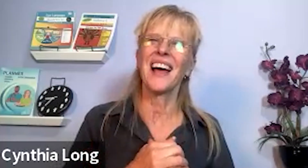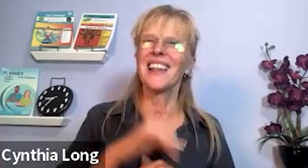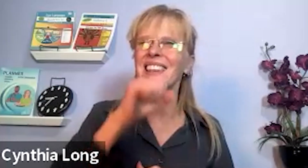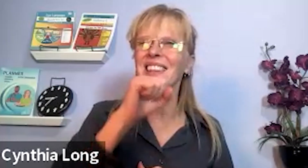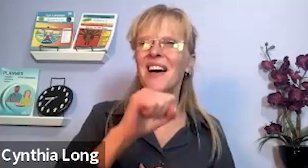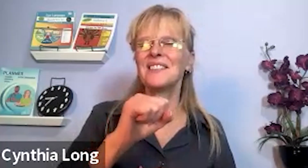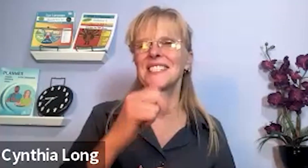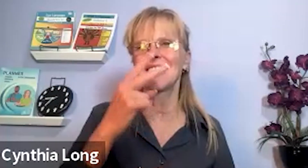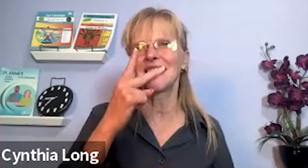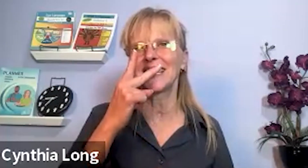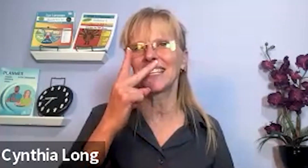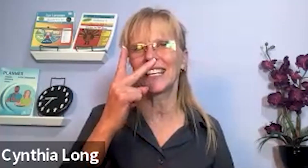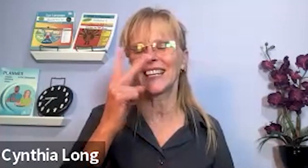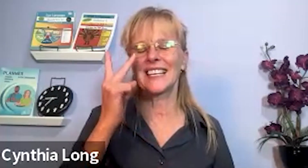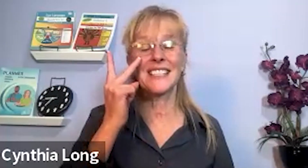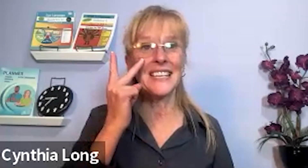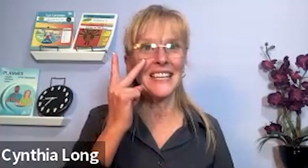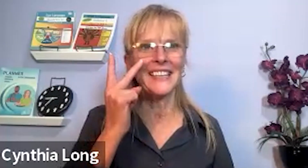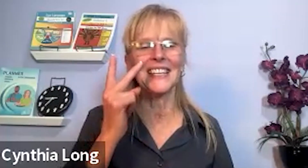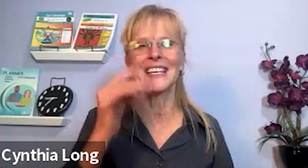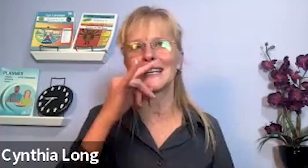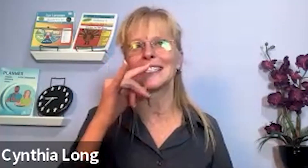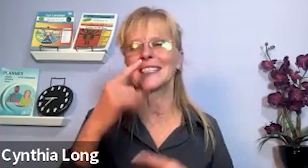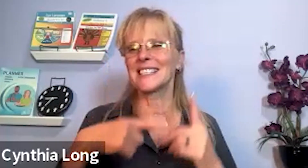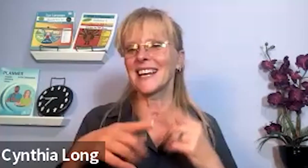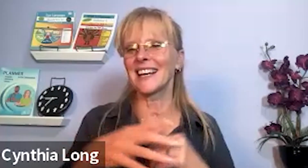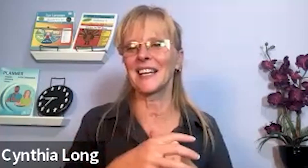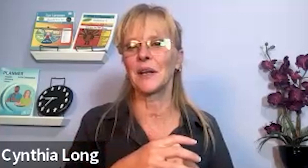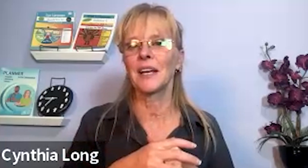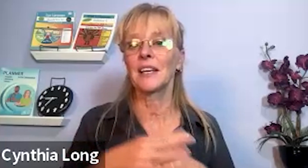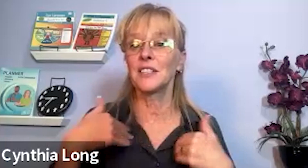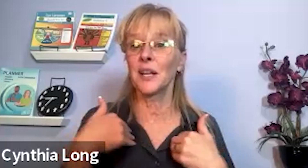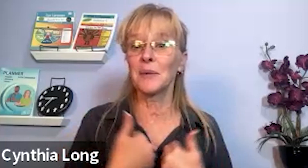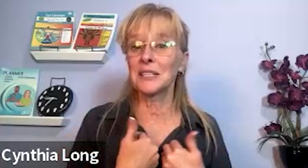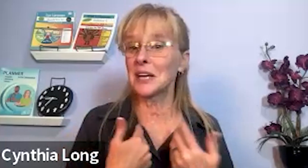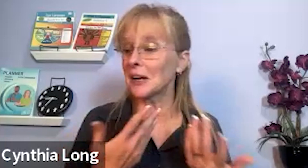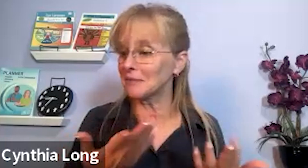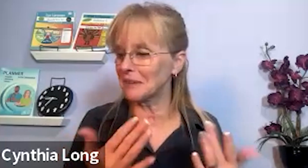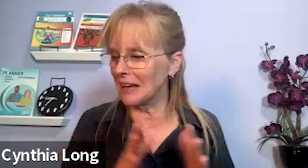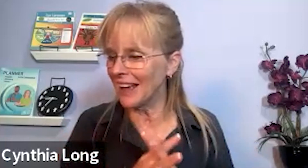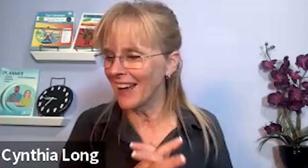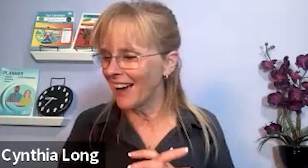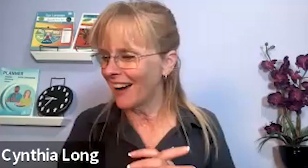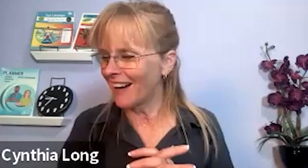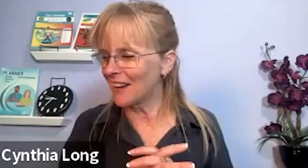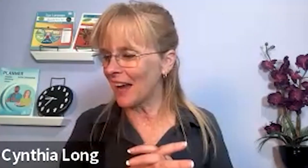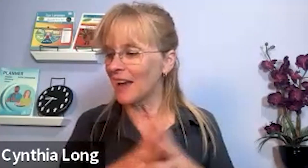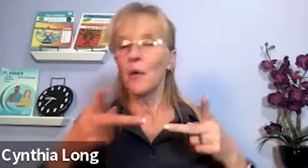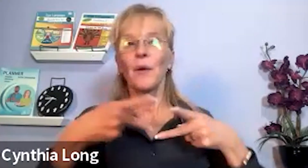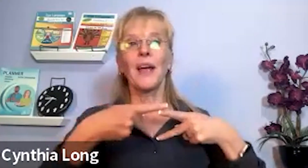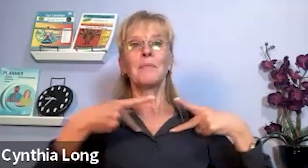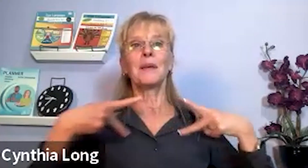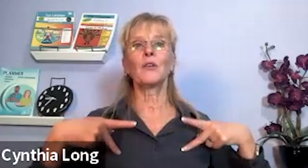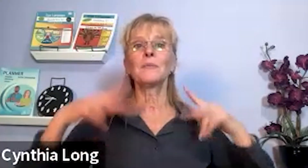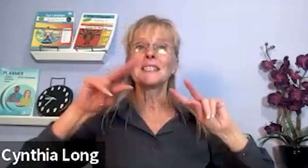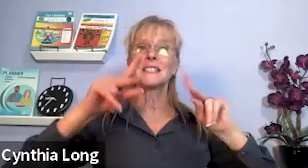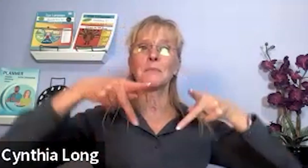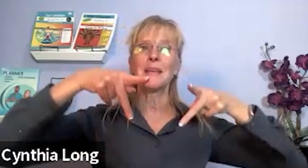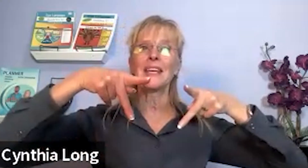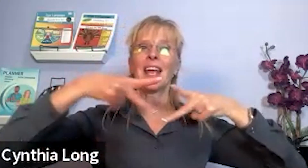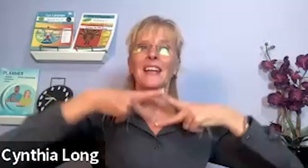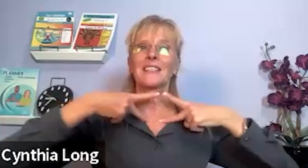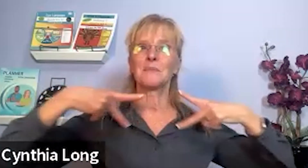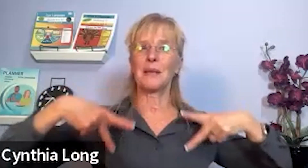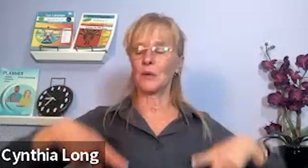I love seeing the kids signing. Can you tell I'm getting tired? Okay, we have pilgrim. This